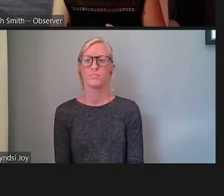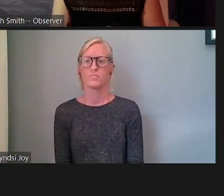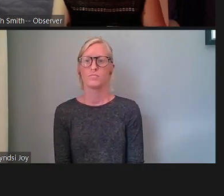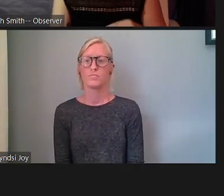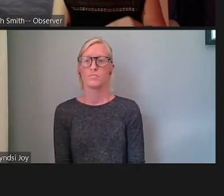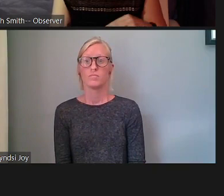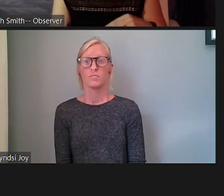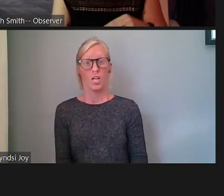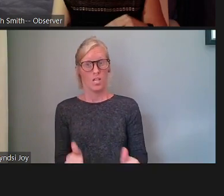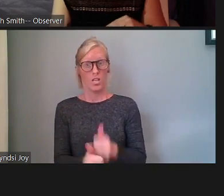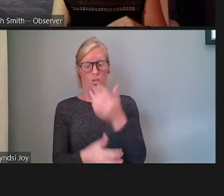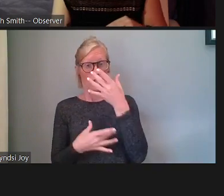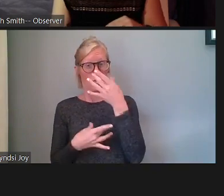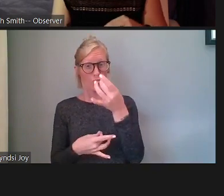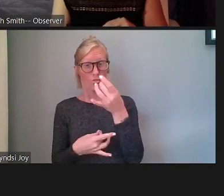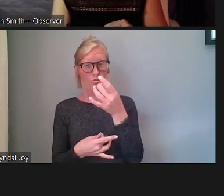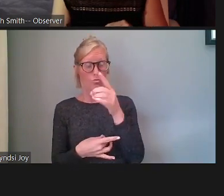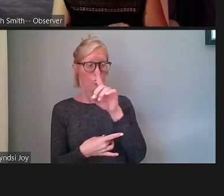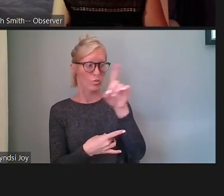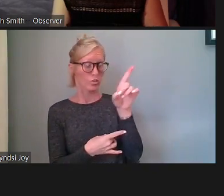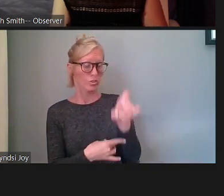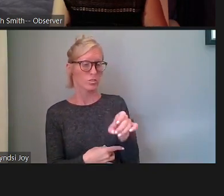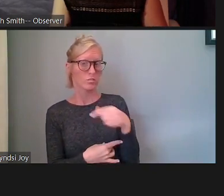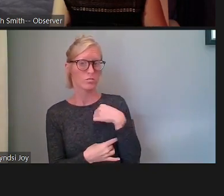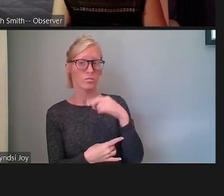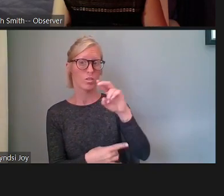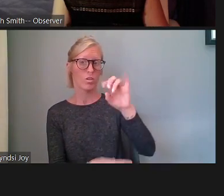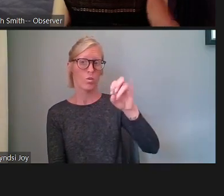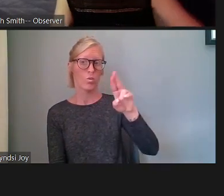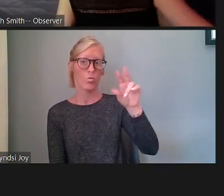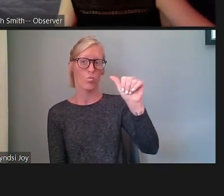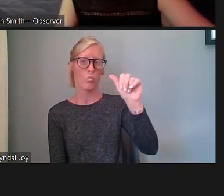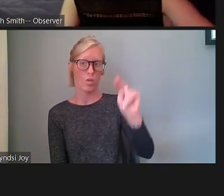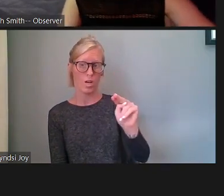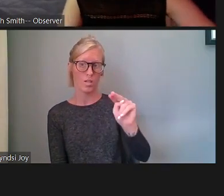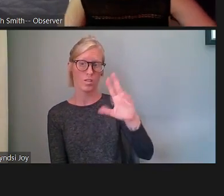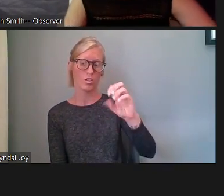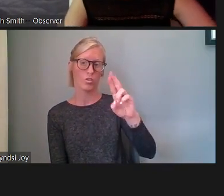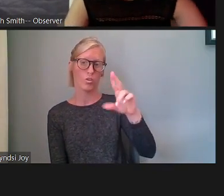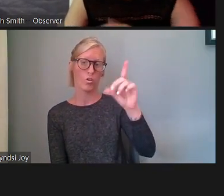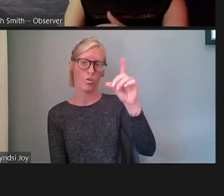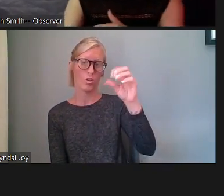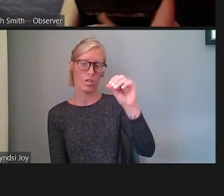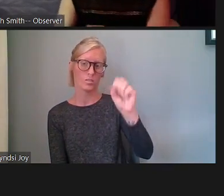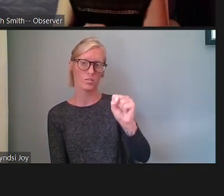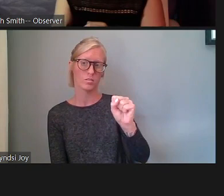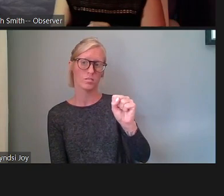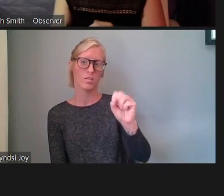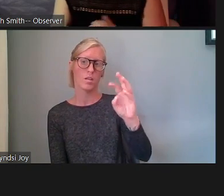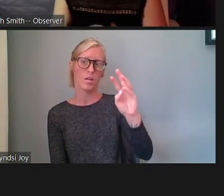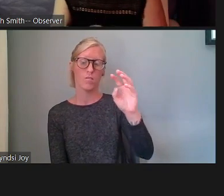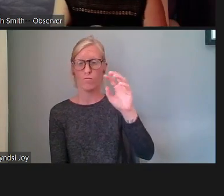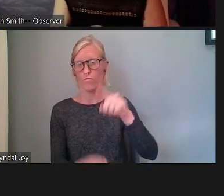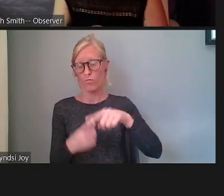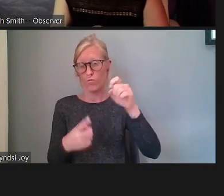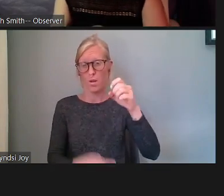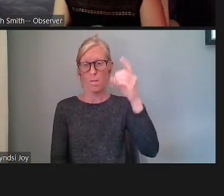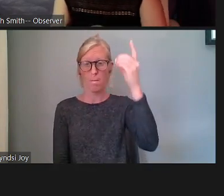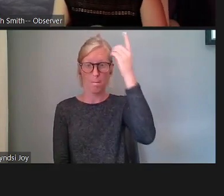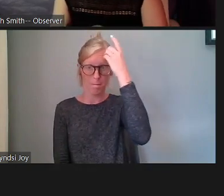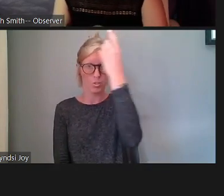Another interesting question from Juan Carlos Lopez in Madrid, I believe, who asked in relation